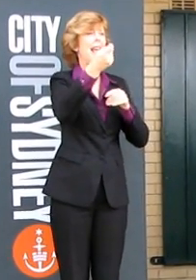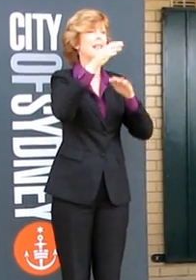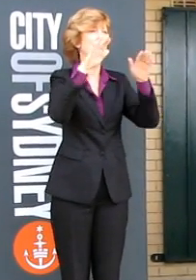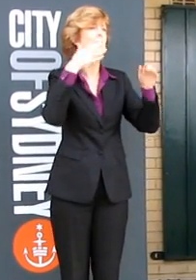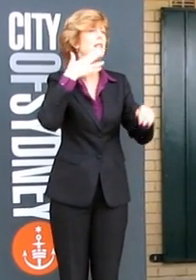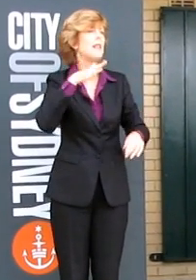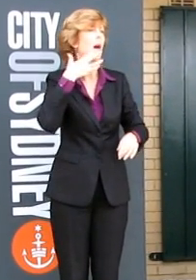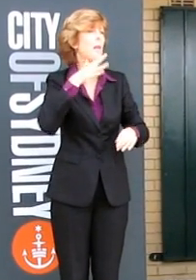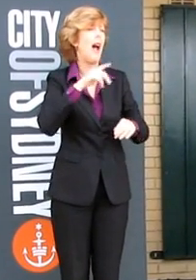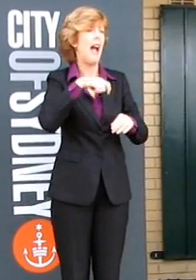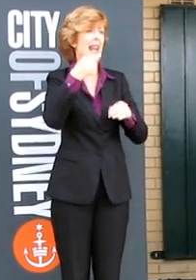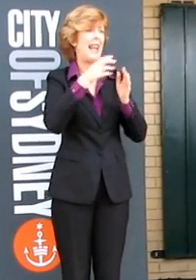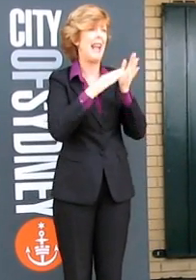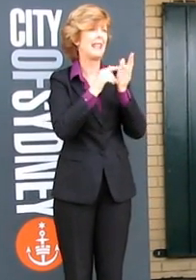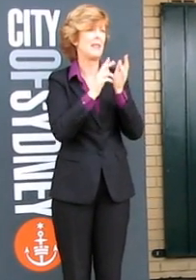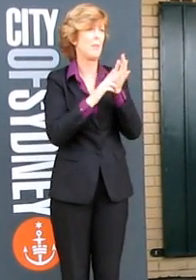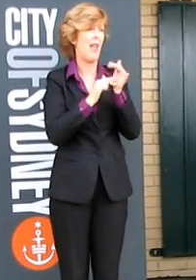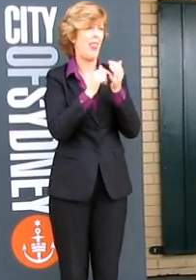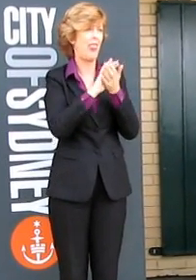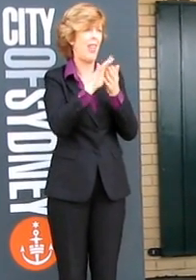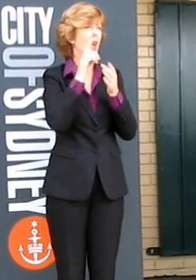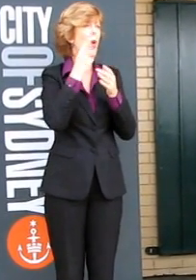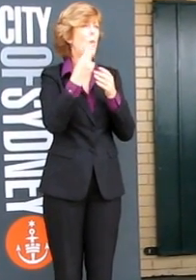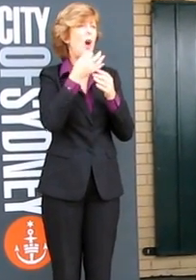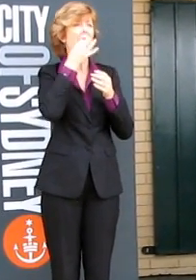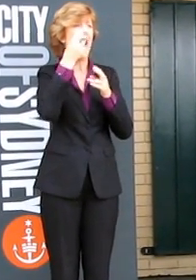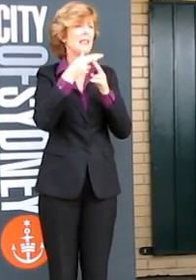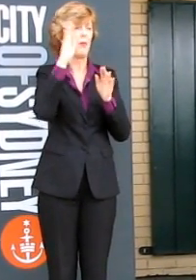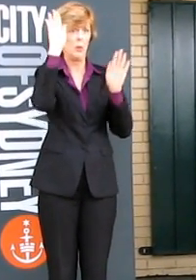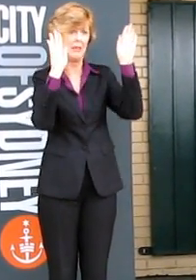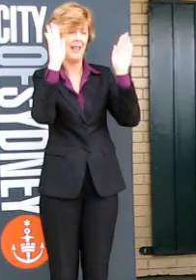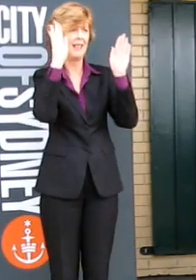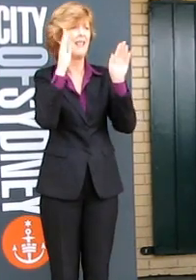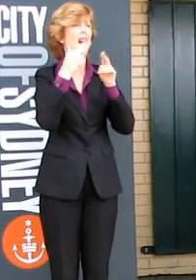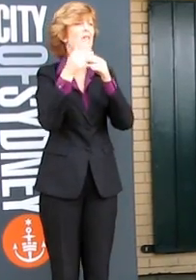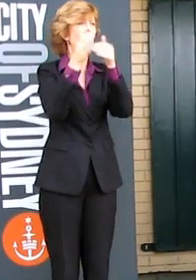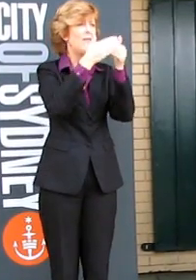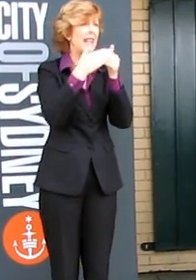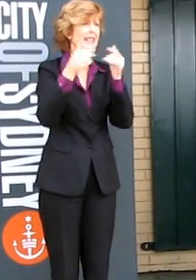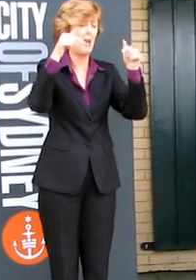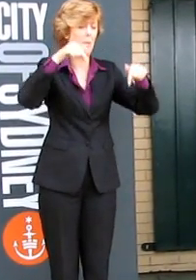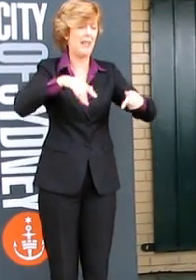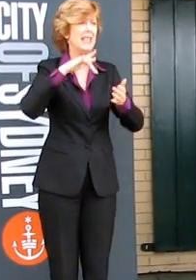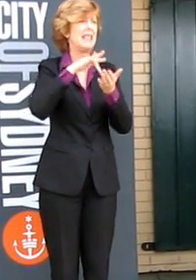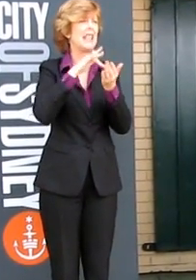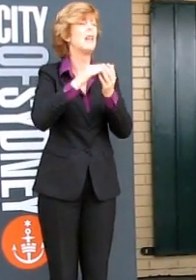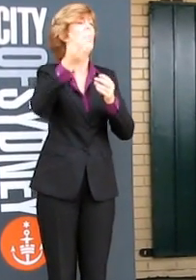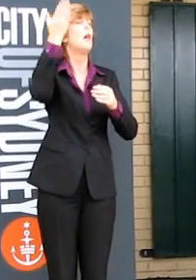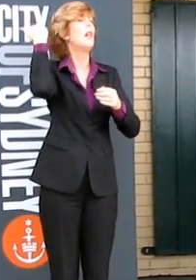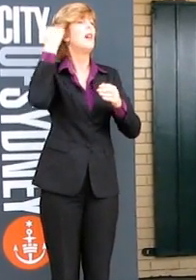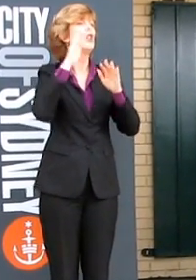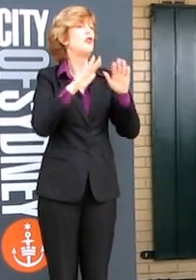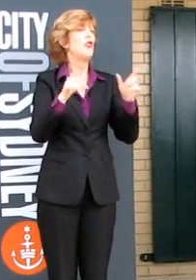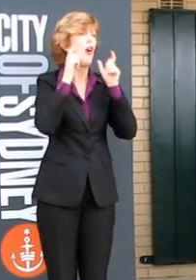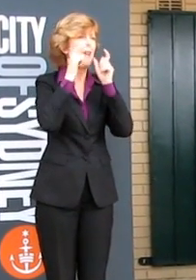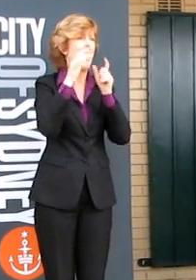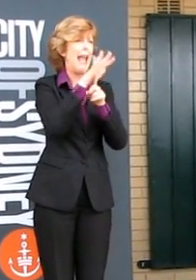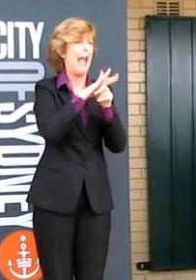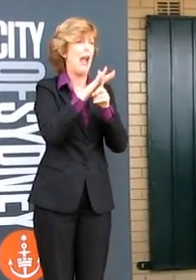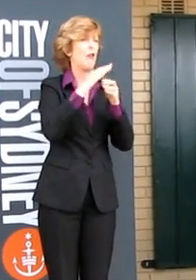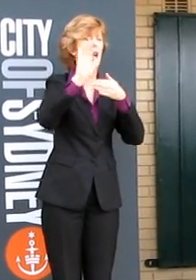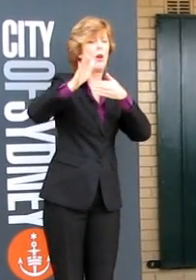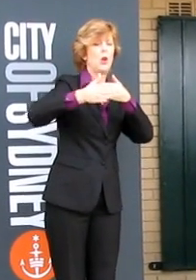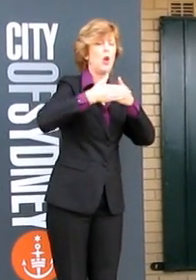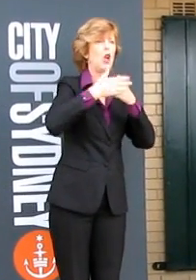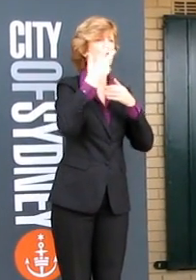next month we're going to tender for this centre, formerly a childcare area which closed in the 70s. That's being refurbished, and that'll